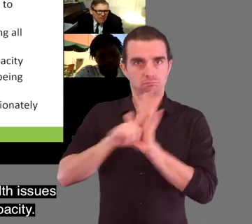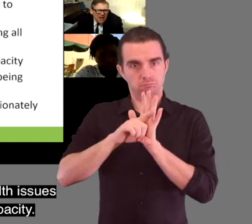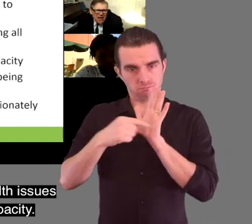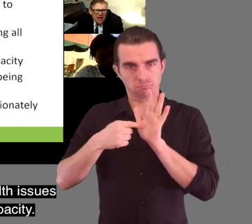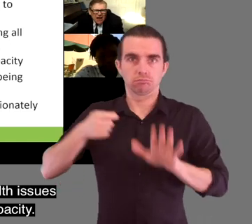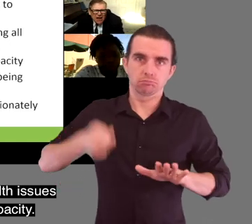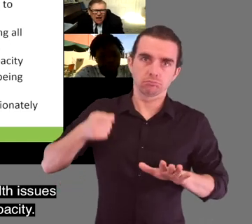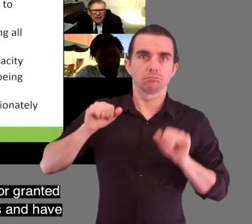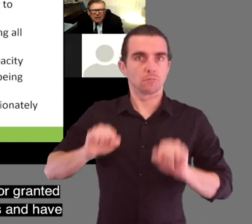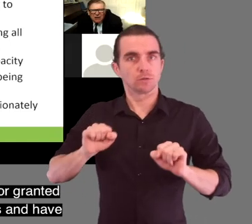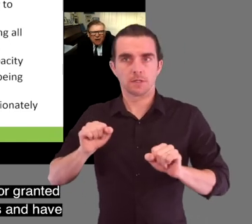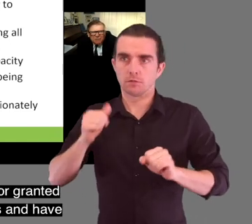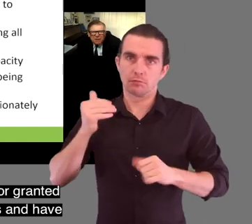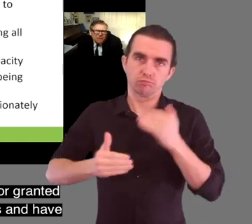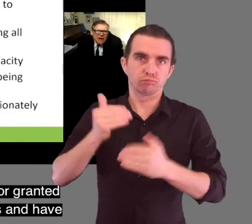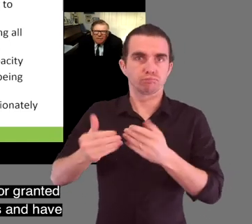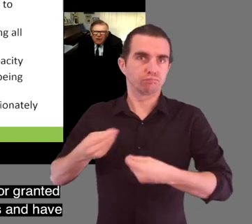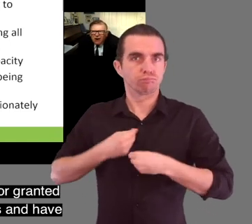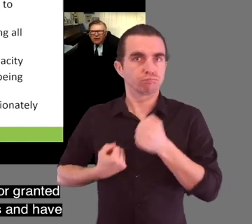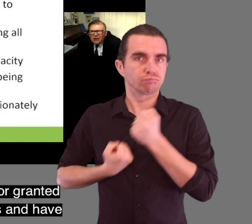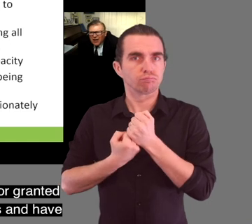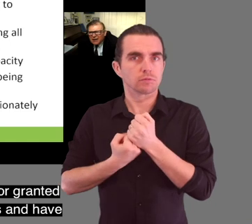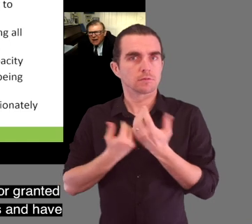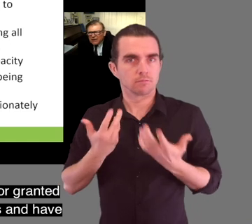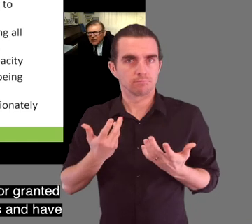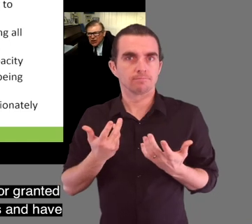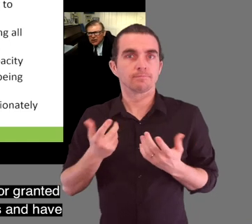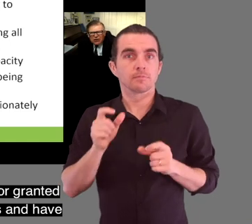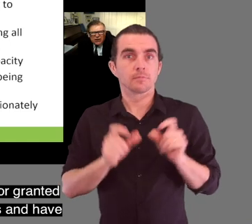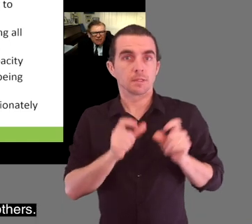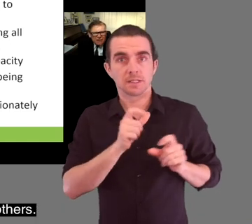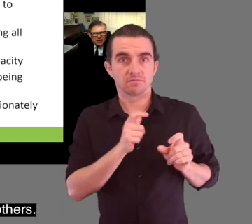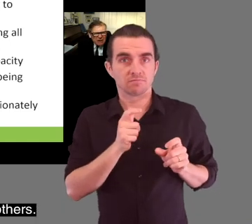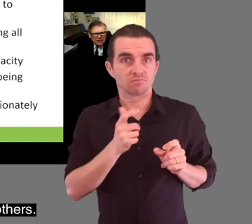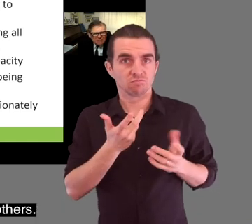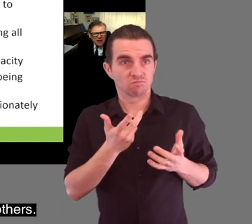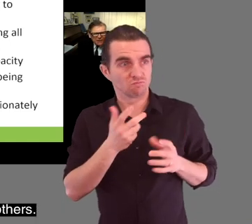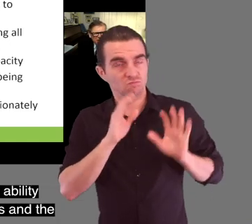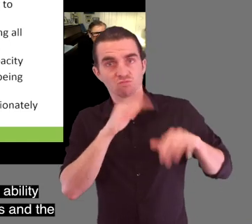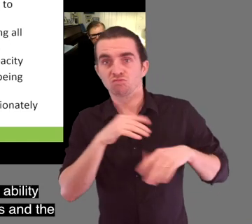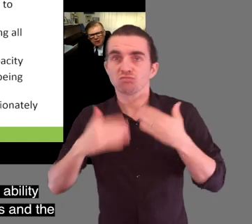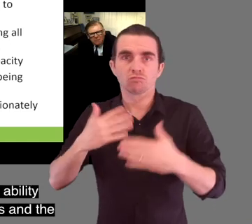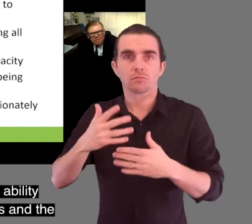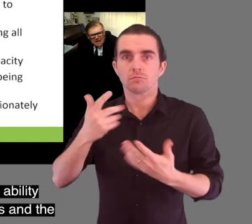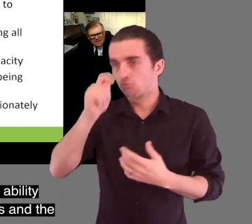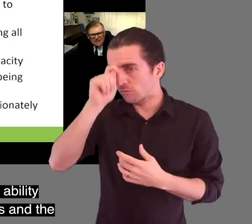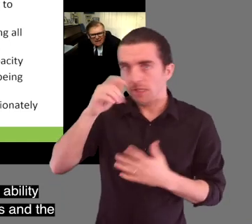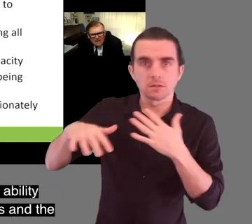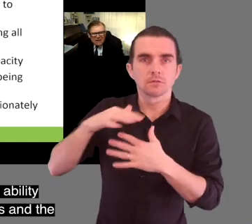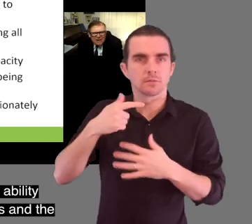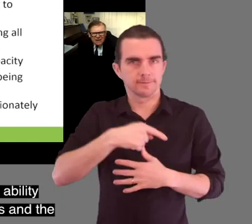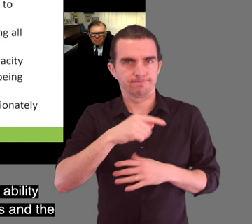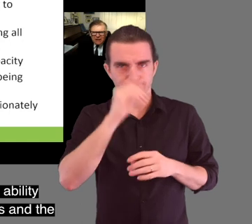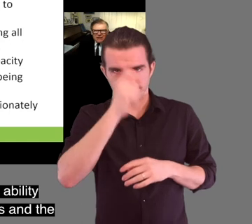capacity. So most people take it for granted that they can make decisions and have them respected by others. Legal